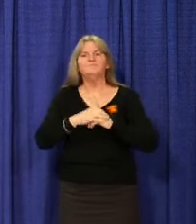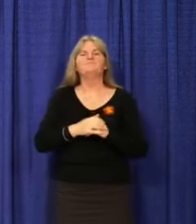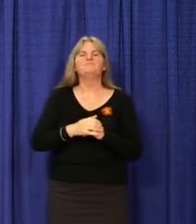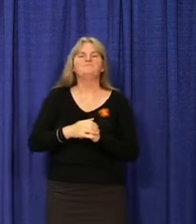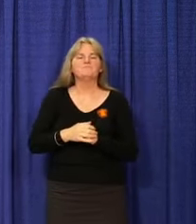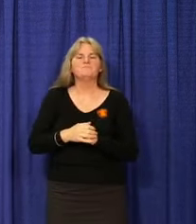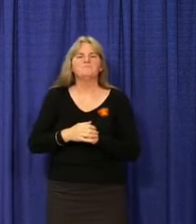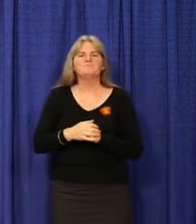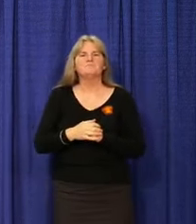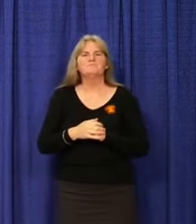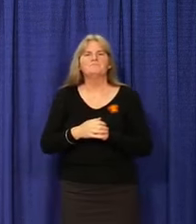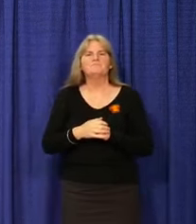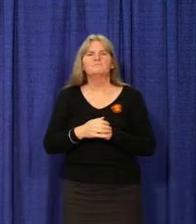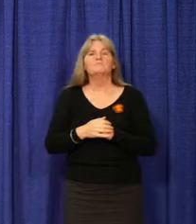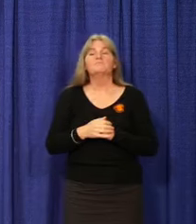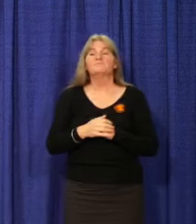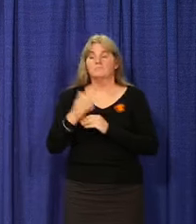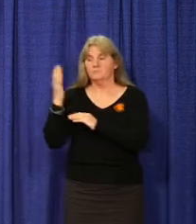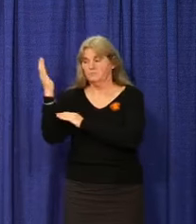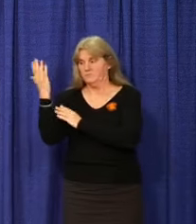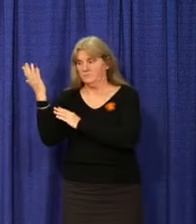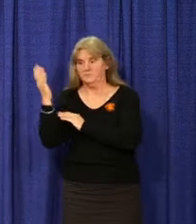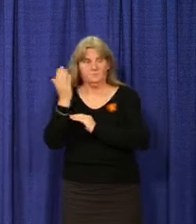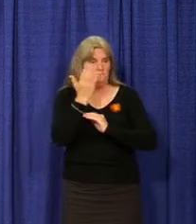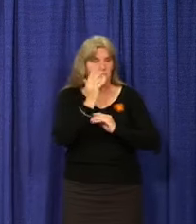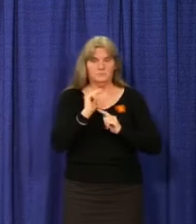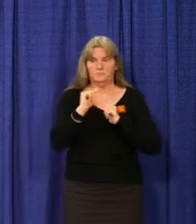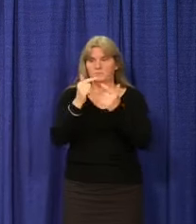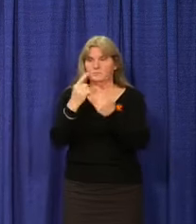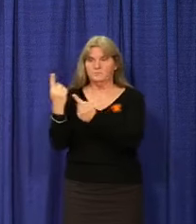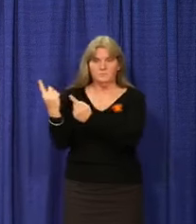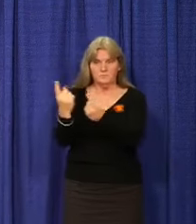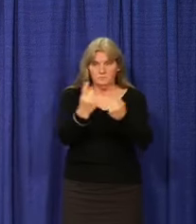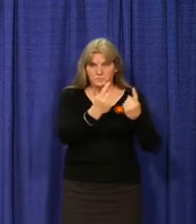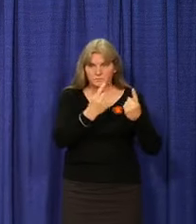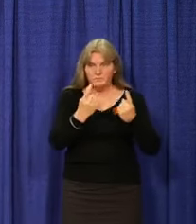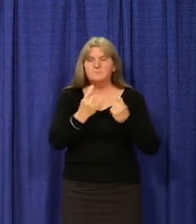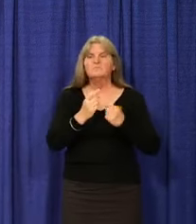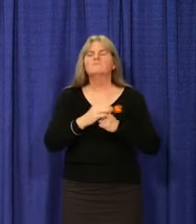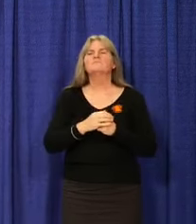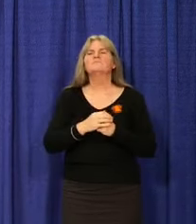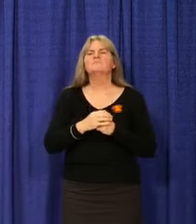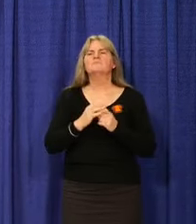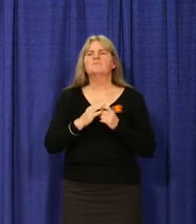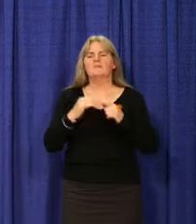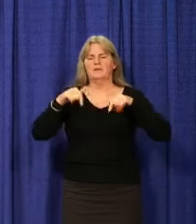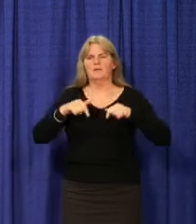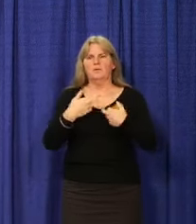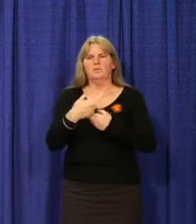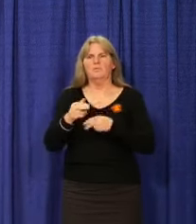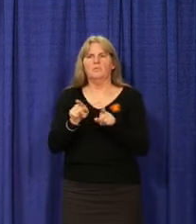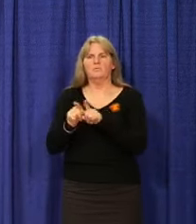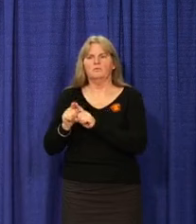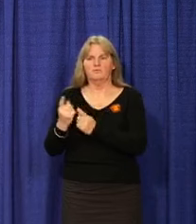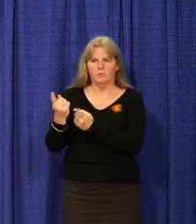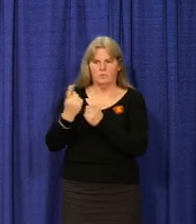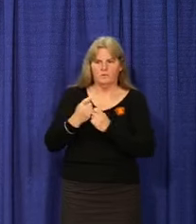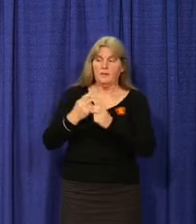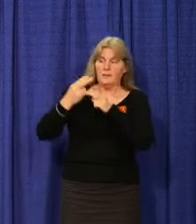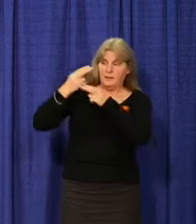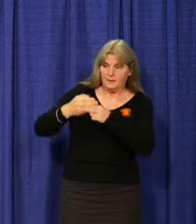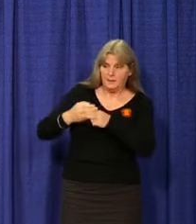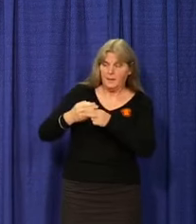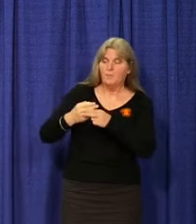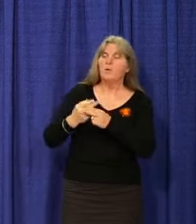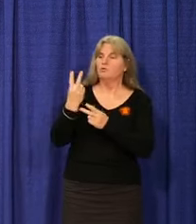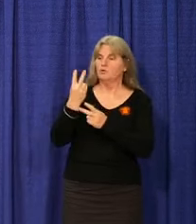French-speaking journalists. Following our speakers, we will go to the phone lines for questions from reporters and to the reporters in the room. We'll call you by name, and